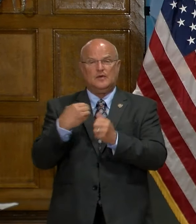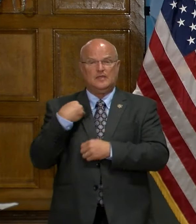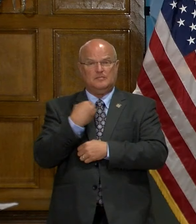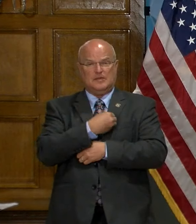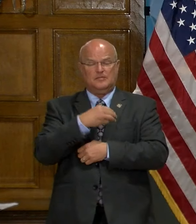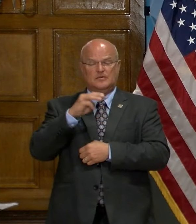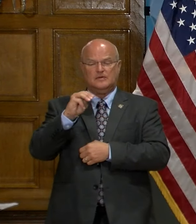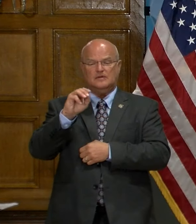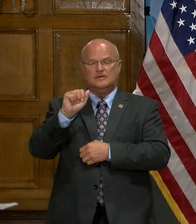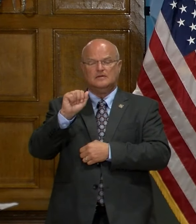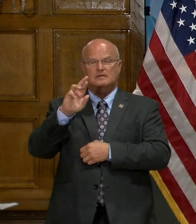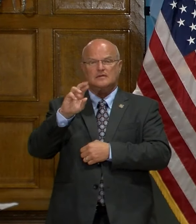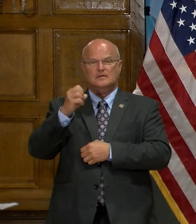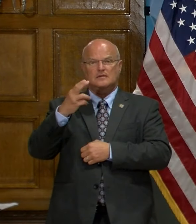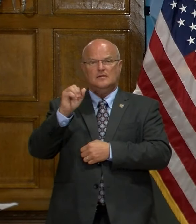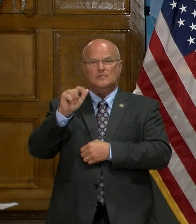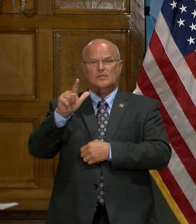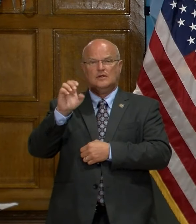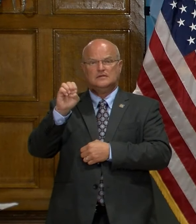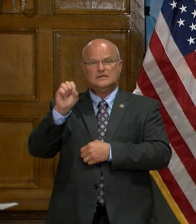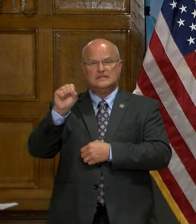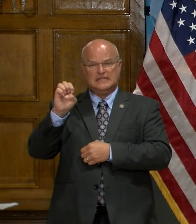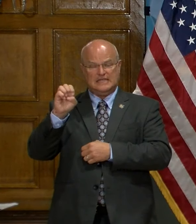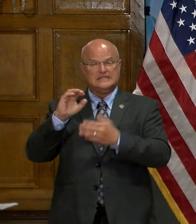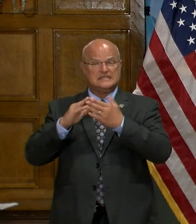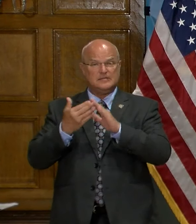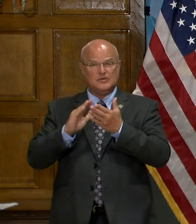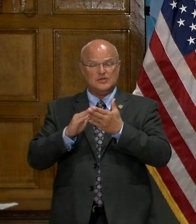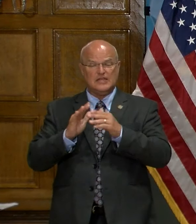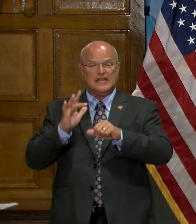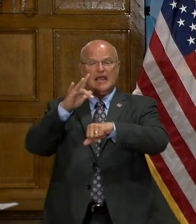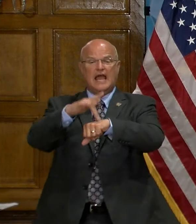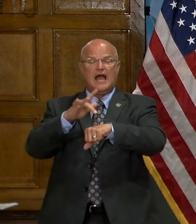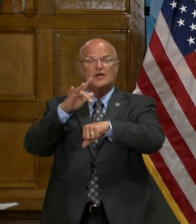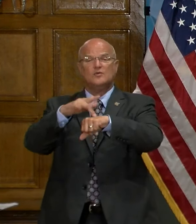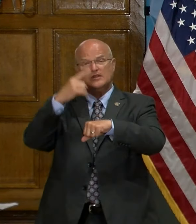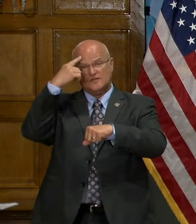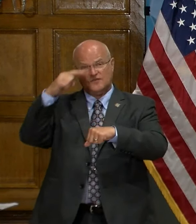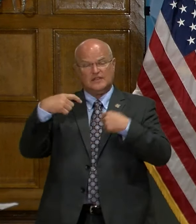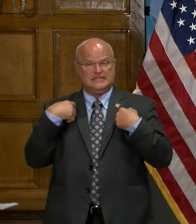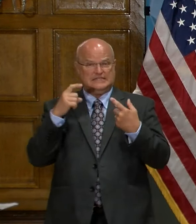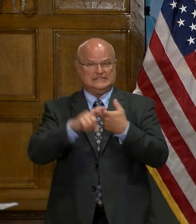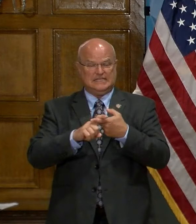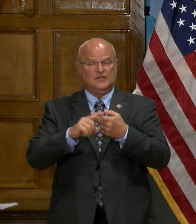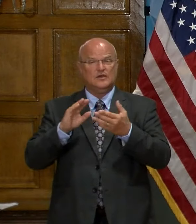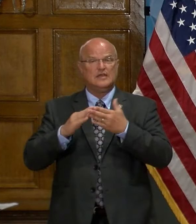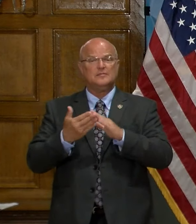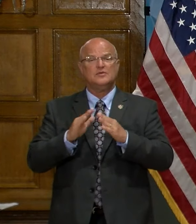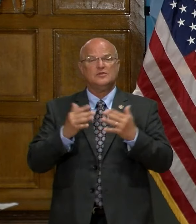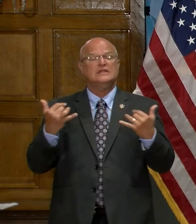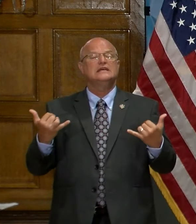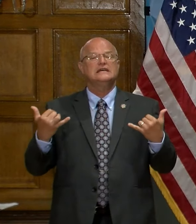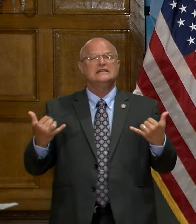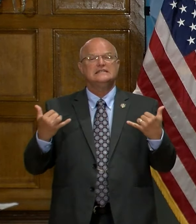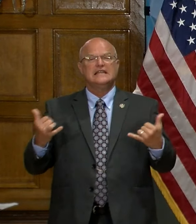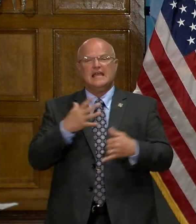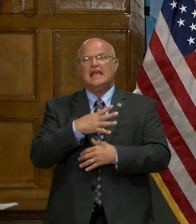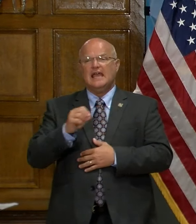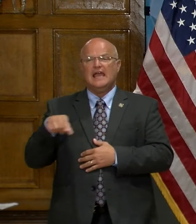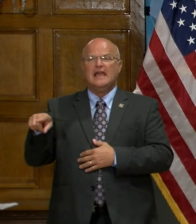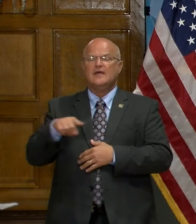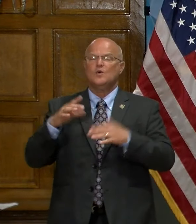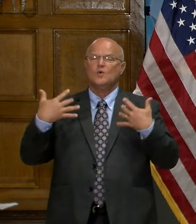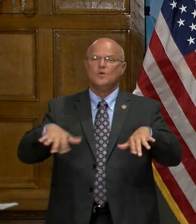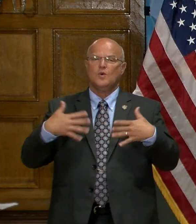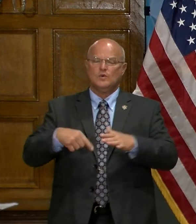the Marshallese community. They're beginning outreach to the Latino community today, and they've been